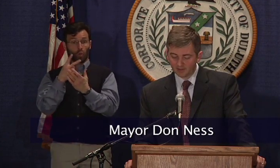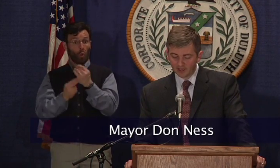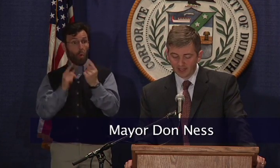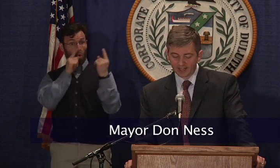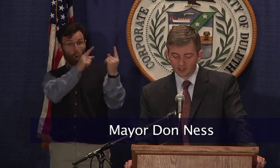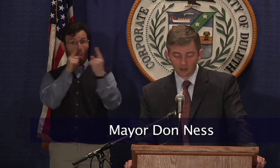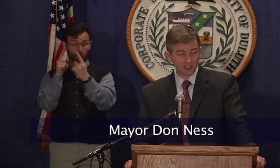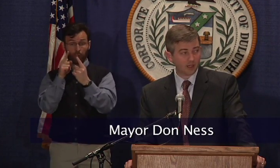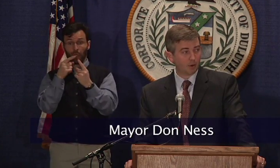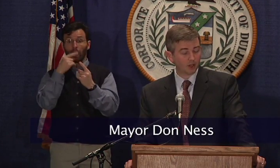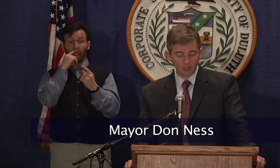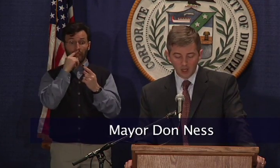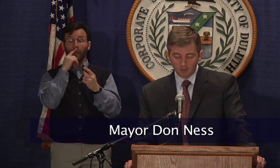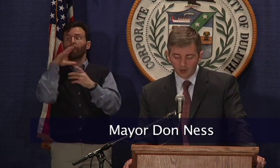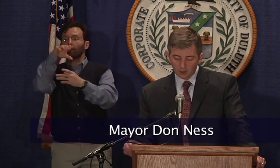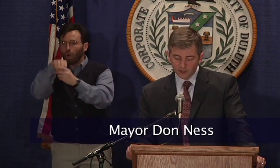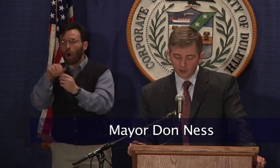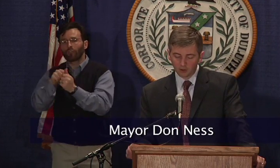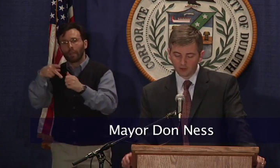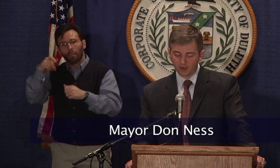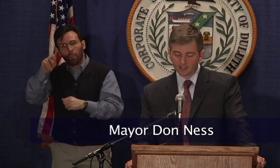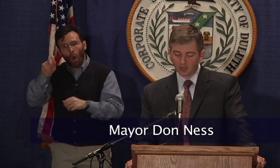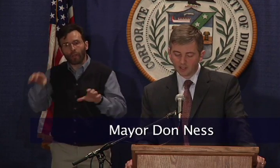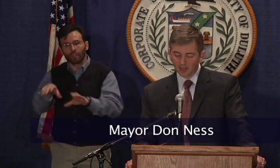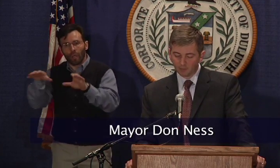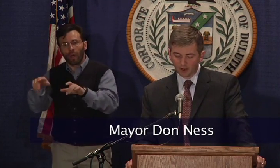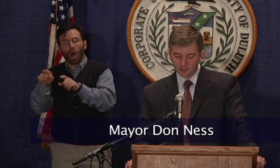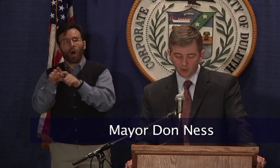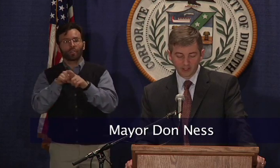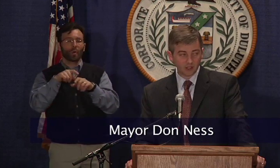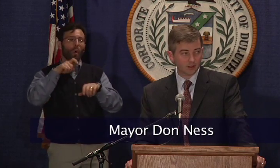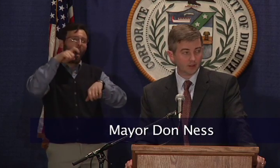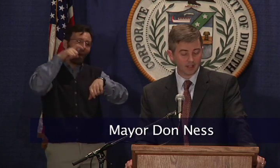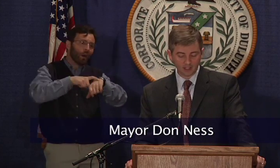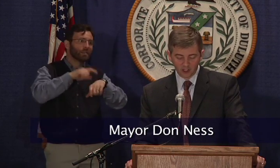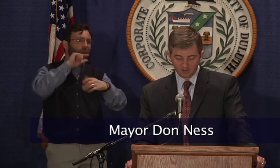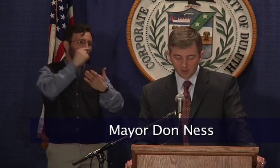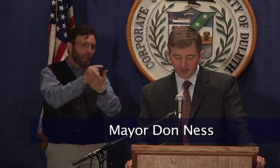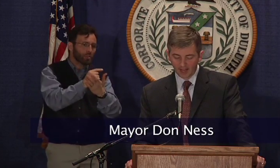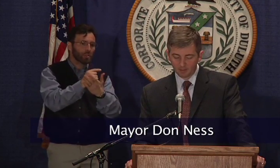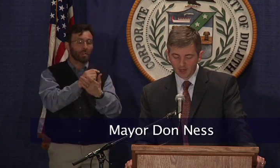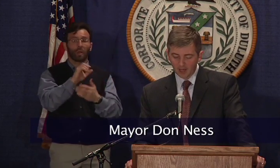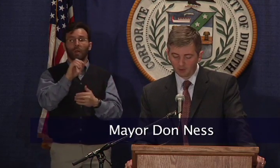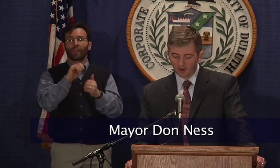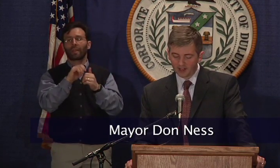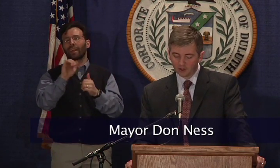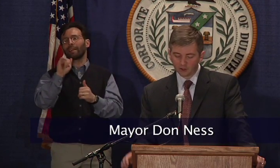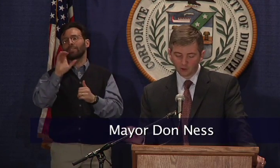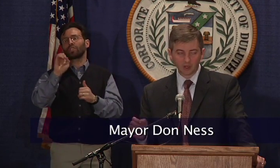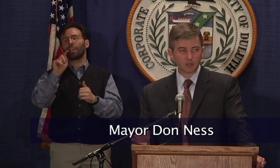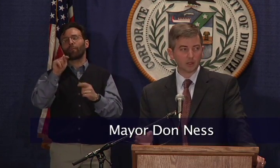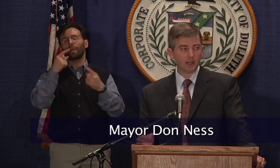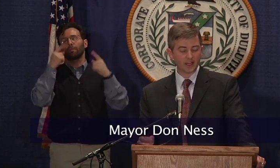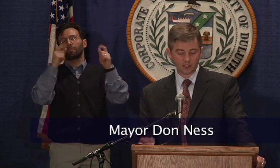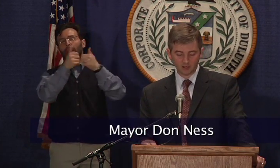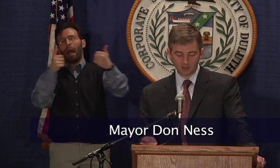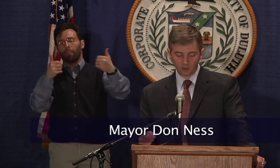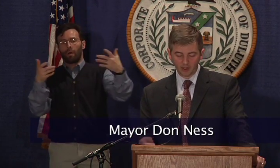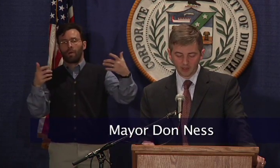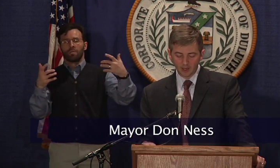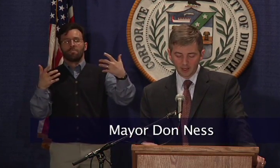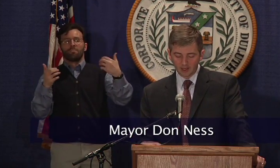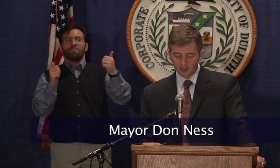kids active and engaged in our city parks, but also address on-time graduation, the achievement gap, and providing those critical